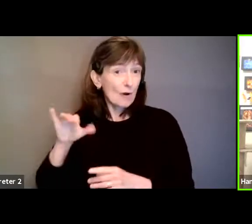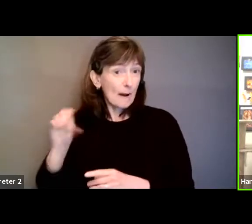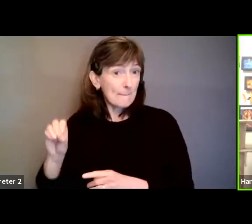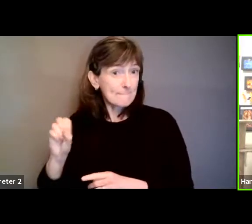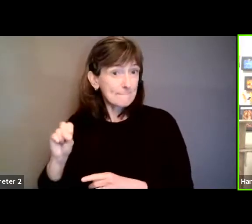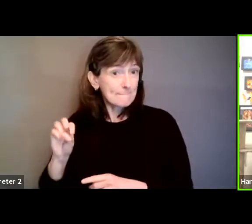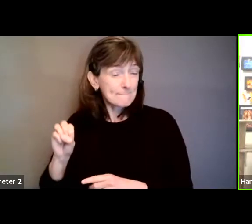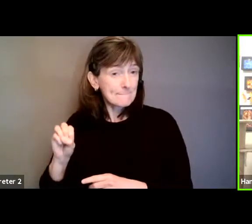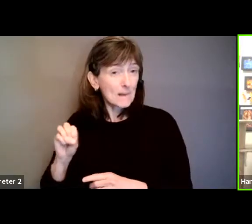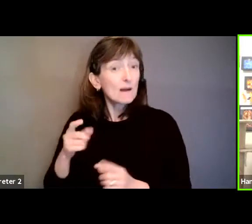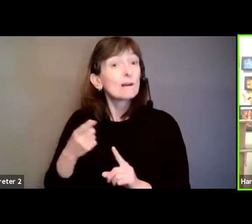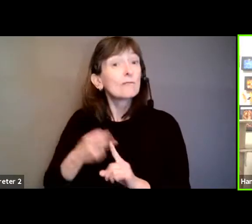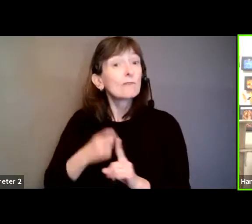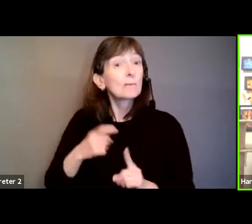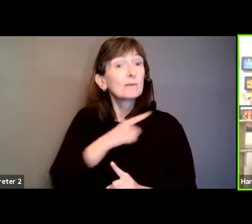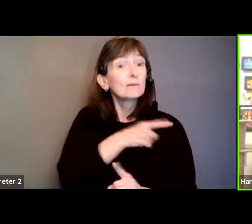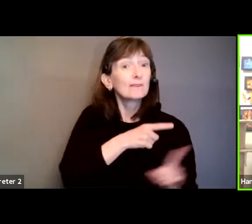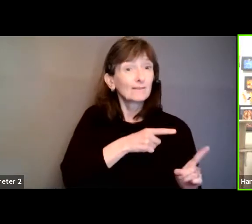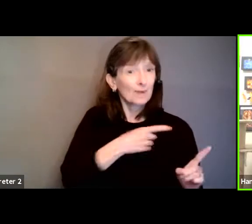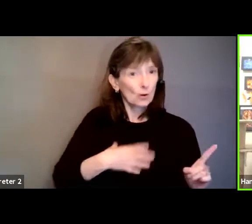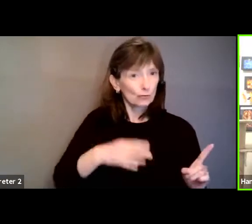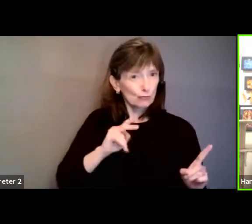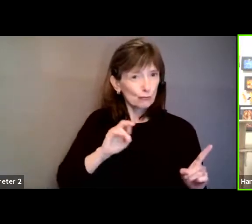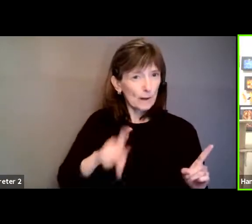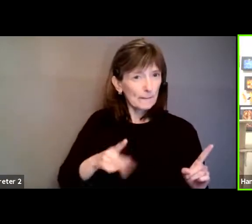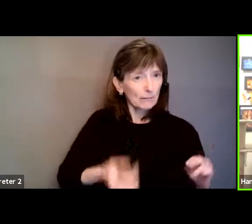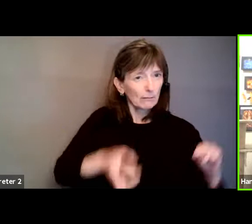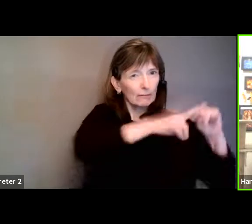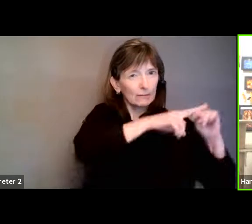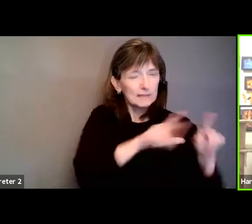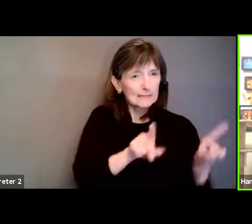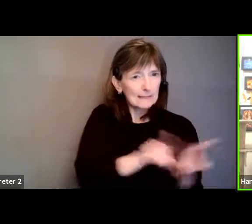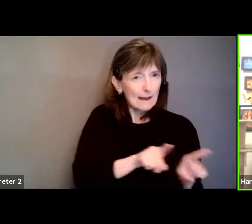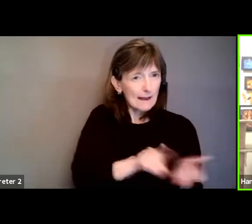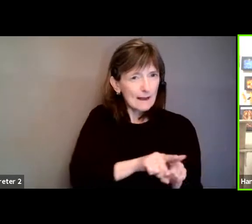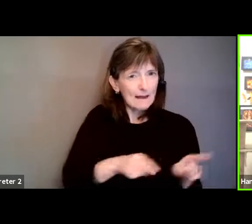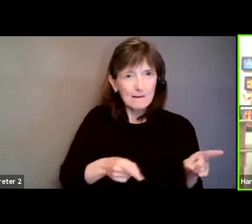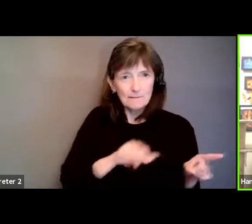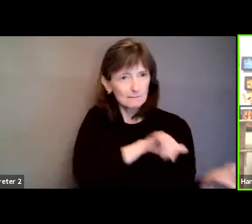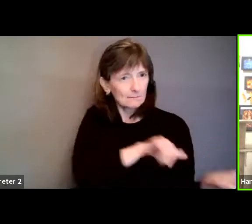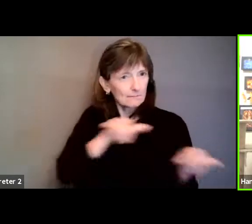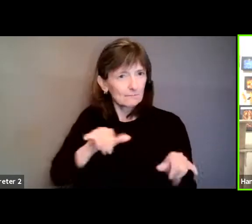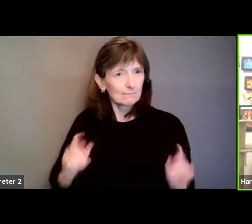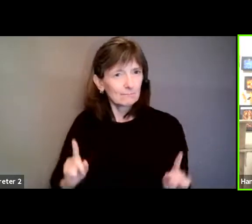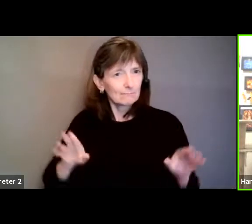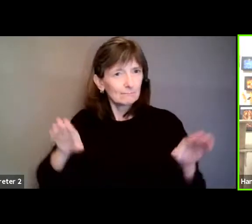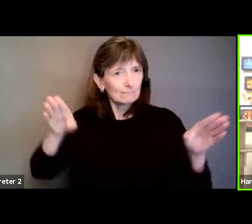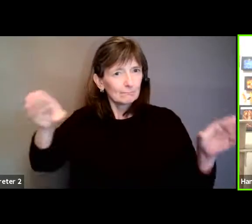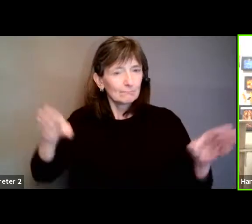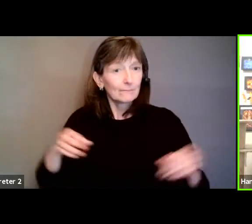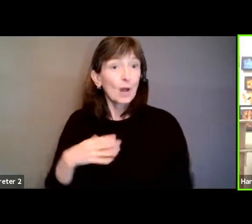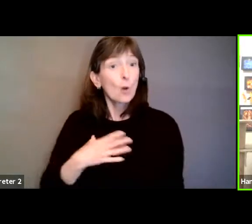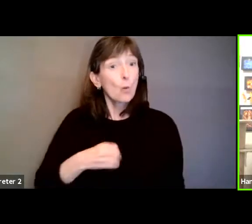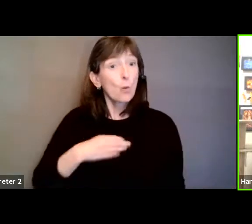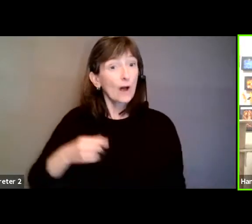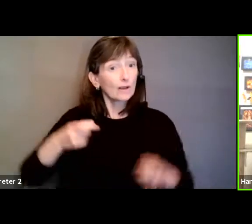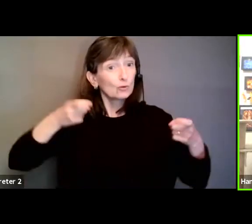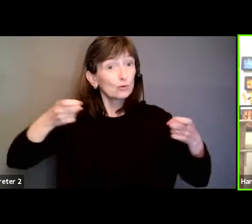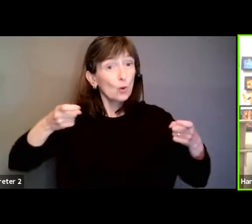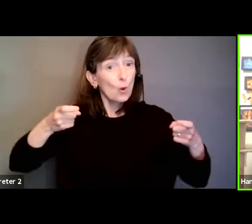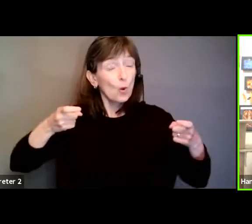from prominent white nationalists. White supremacy has always been alive and well in Canada and the United